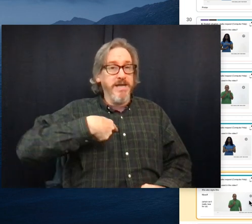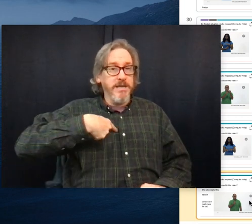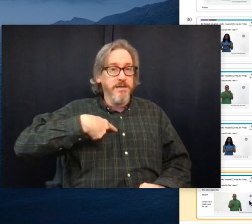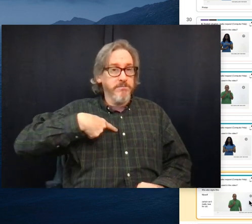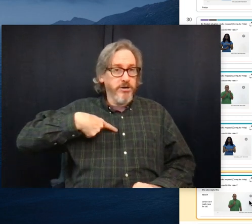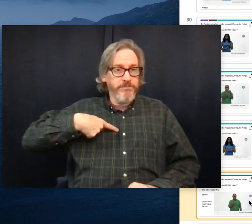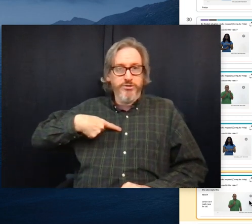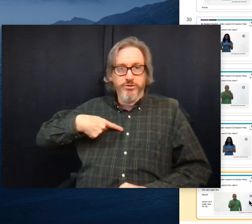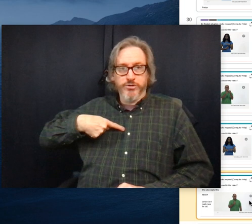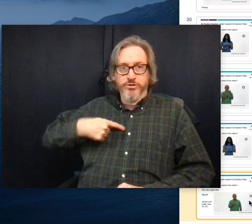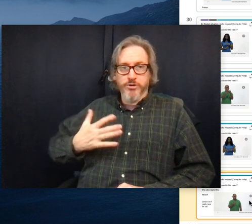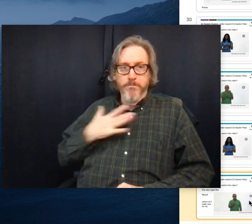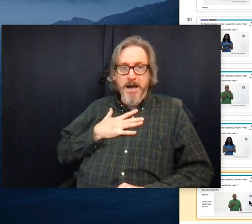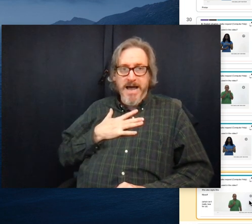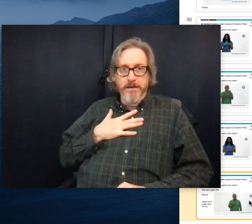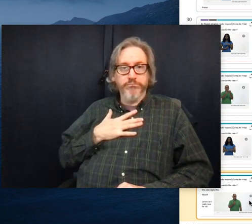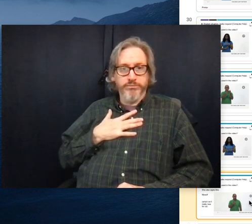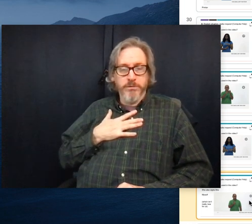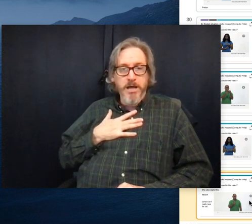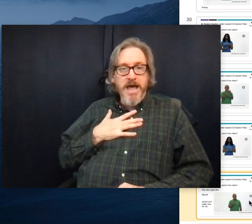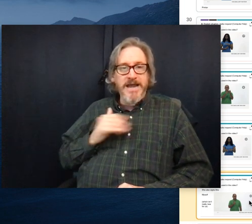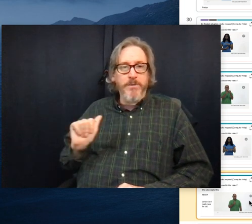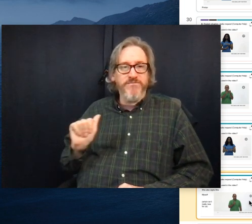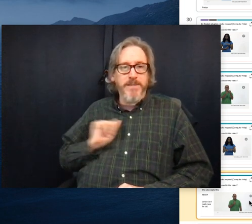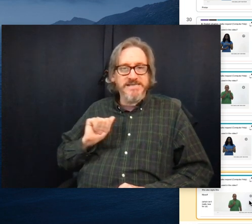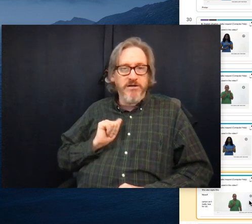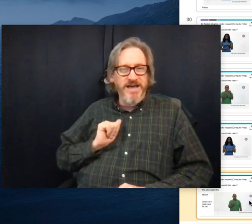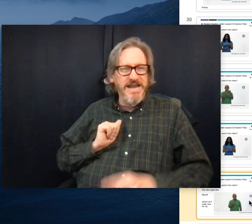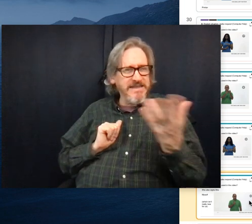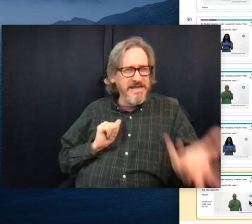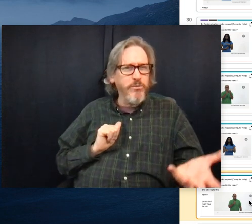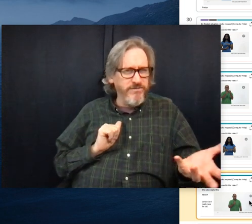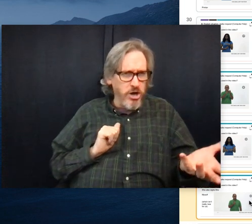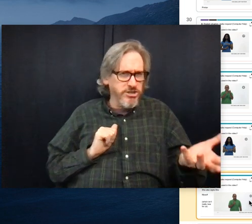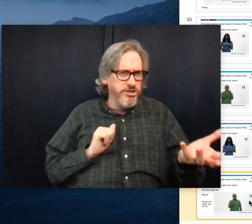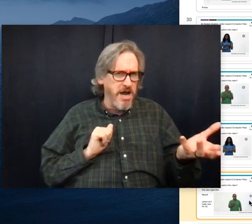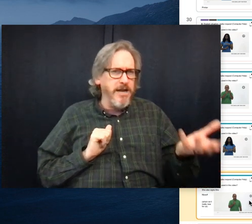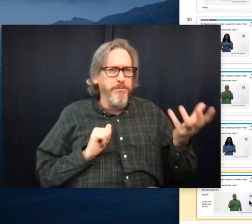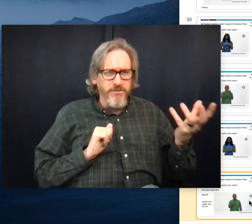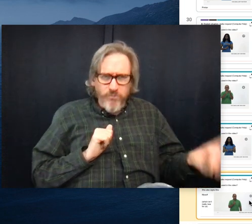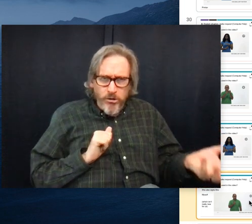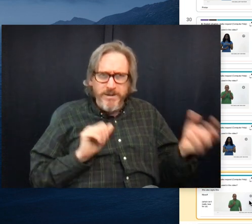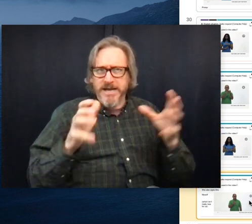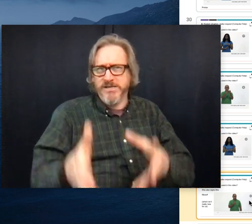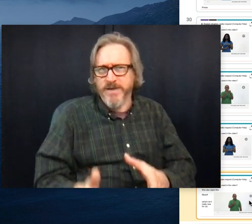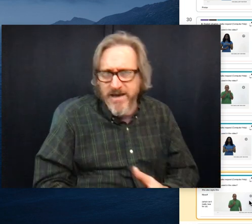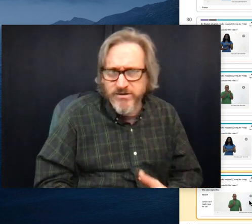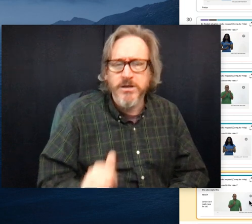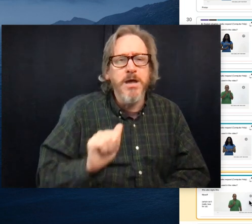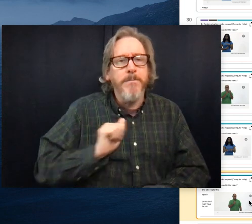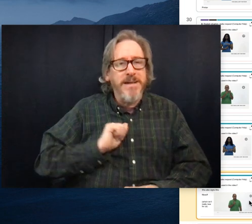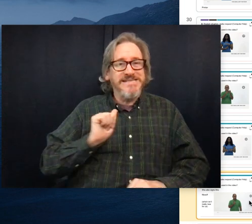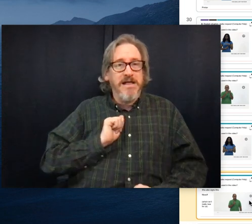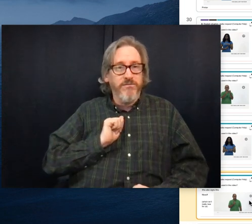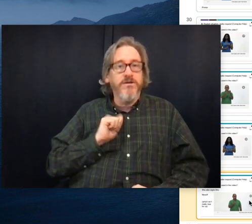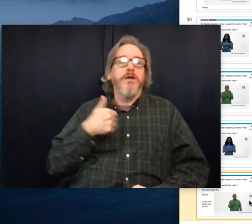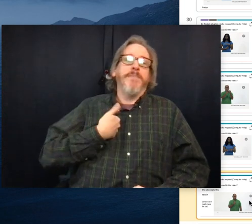be like, I'm dumb. It's the little things in life. But it's also kind of a,